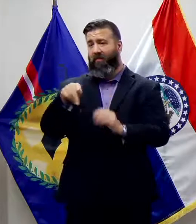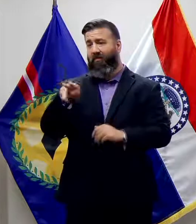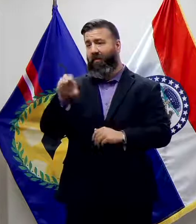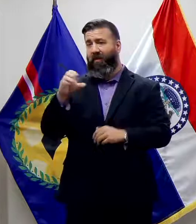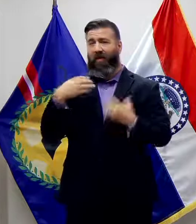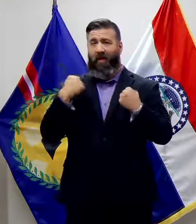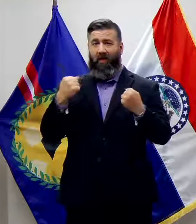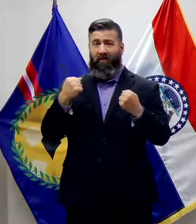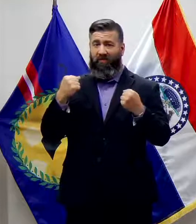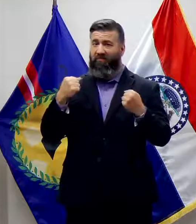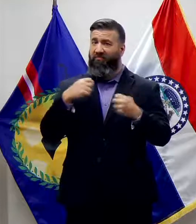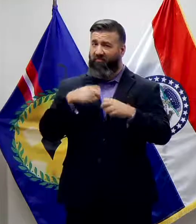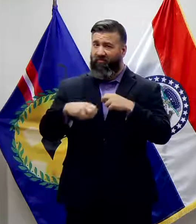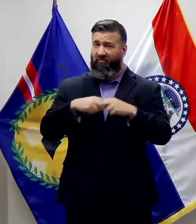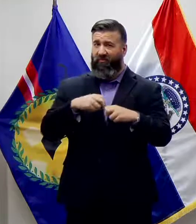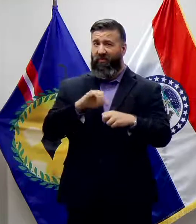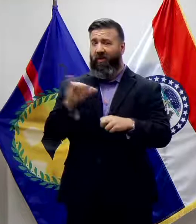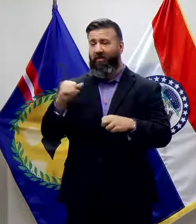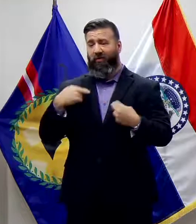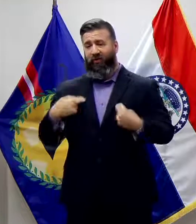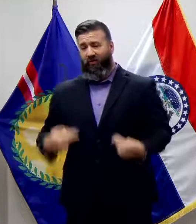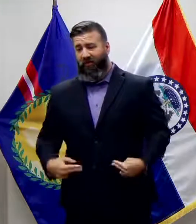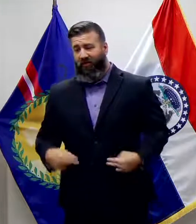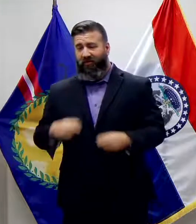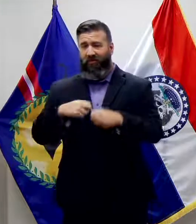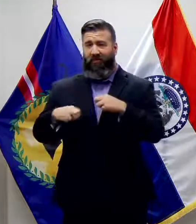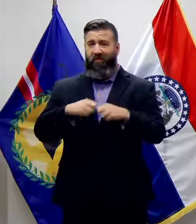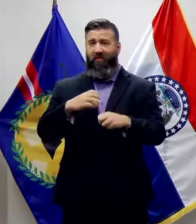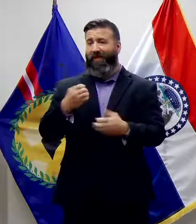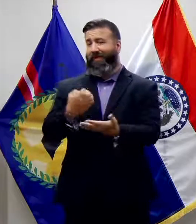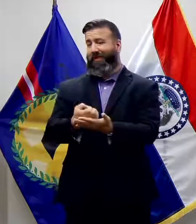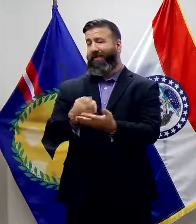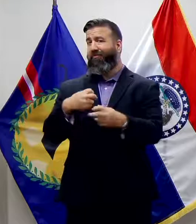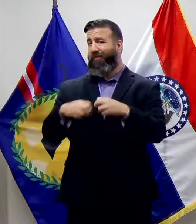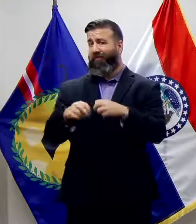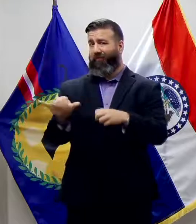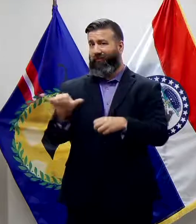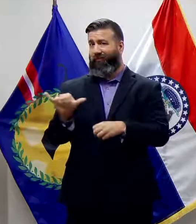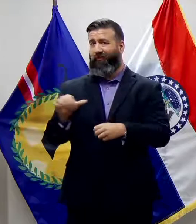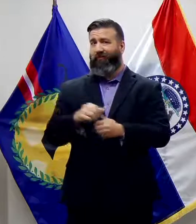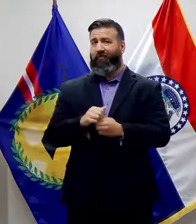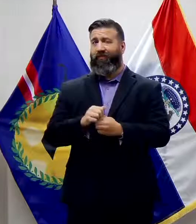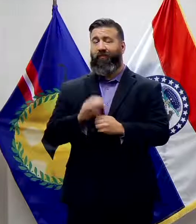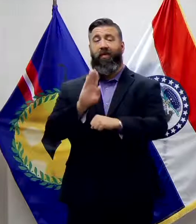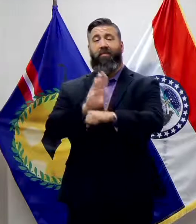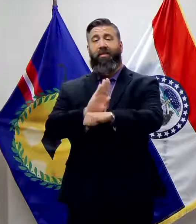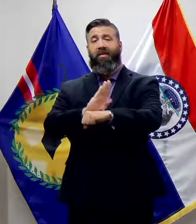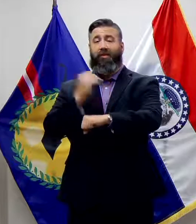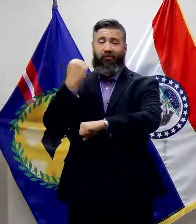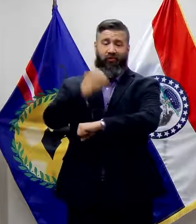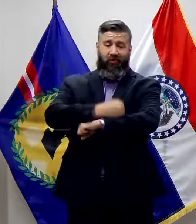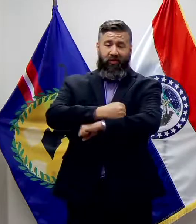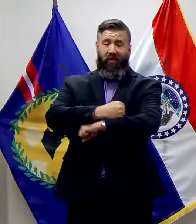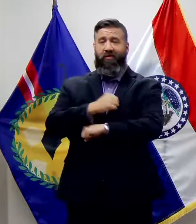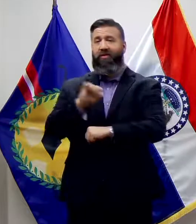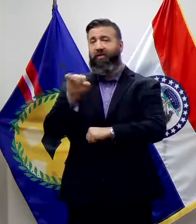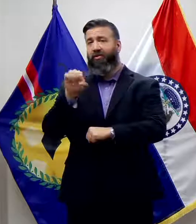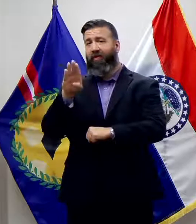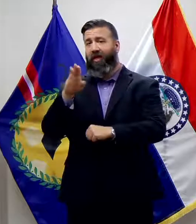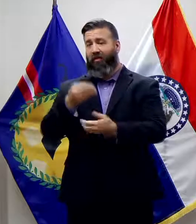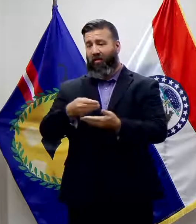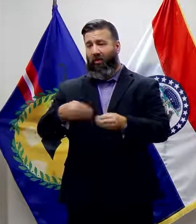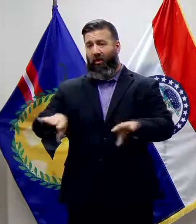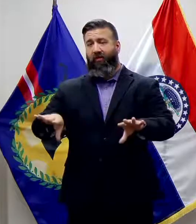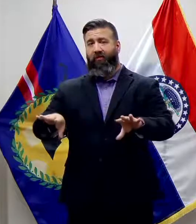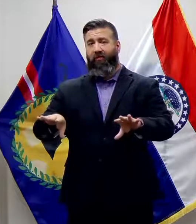crisis, but a humanitarian and economic crisis as well. Businesses shut down, jobs were lost.